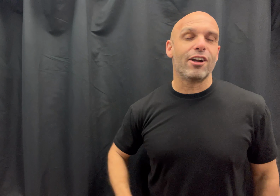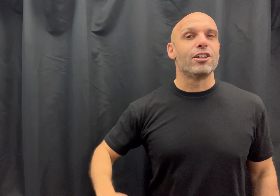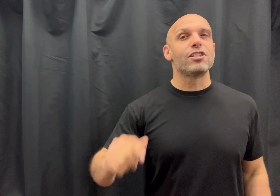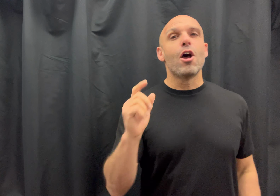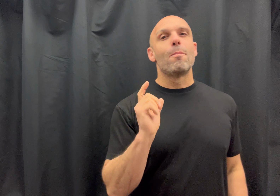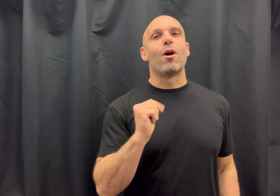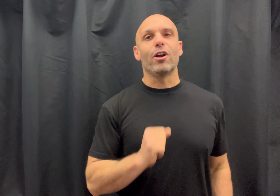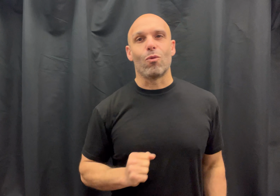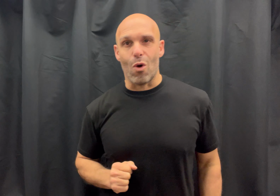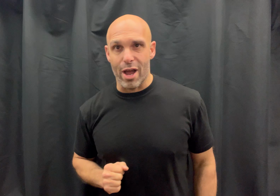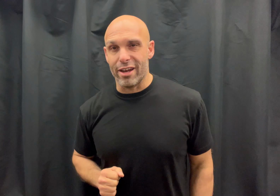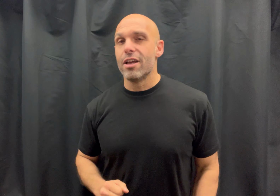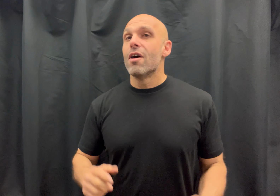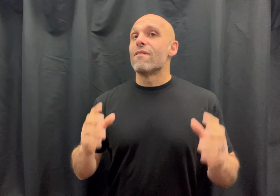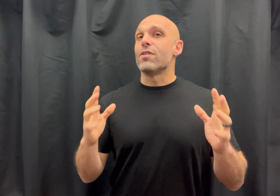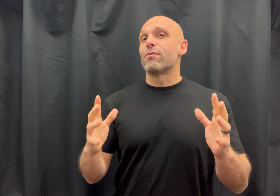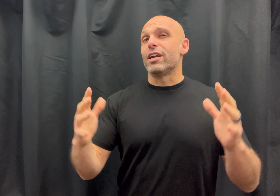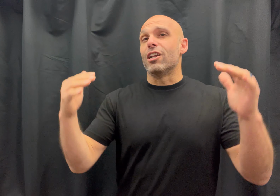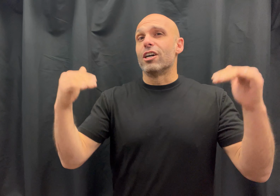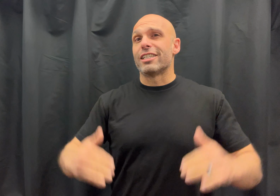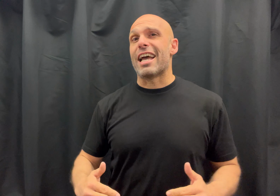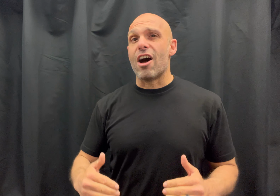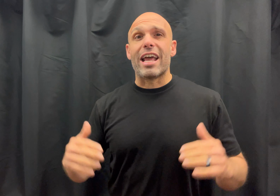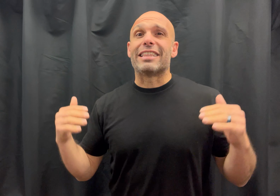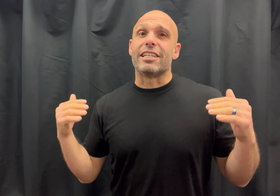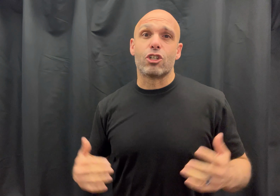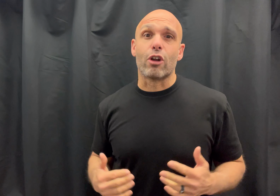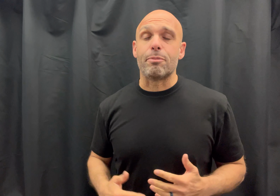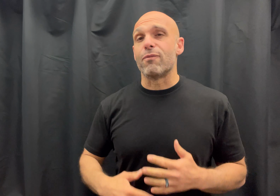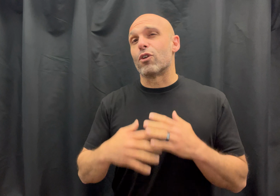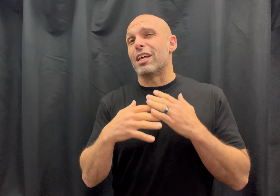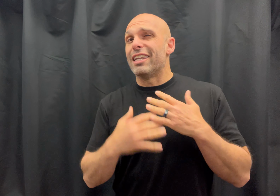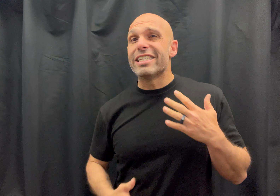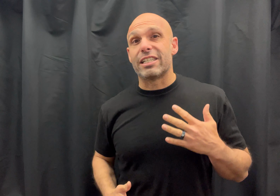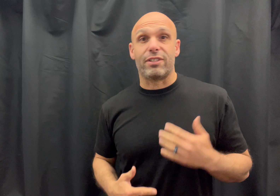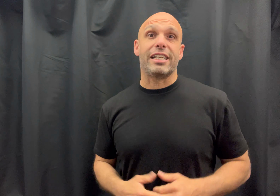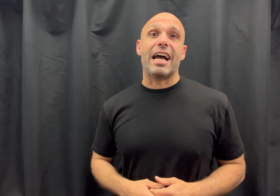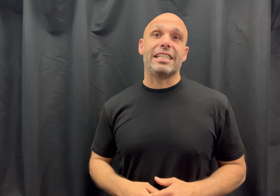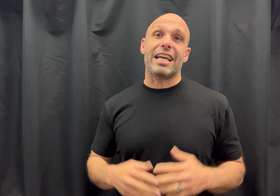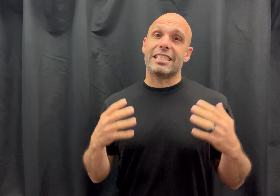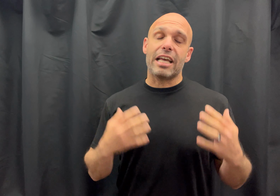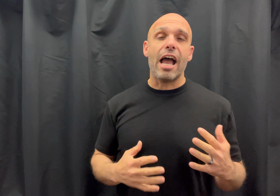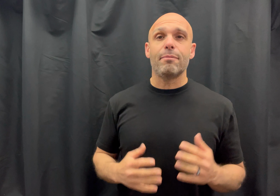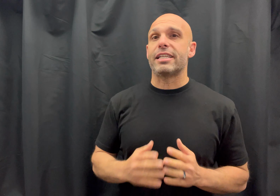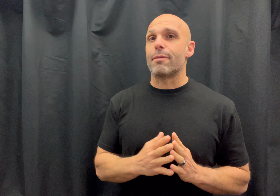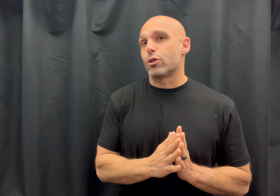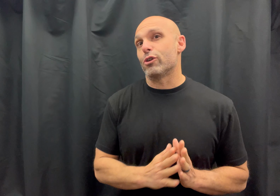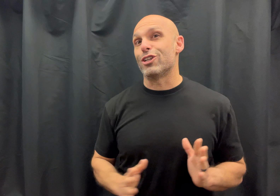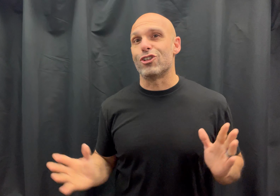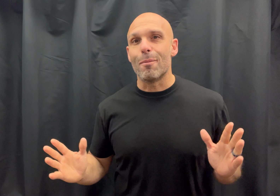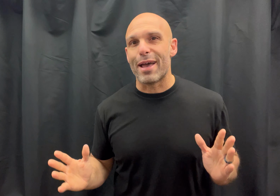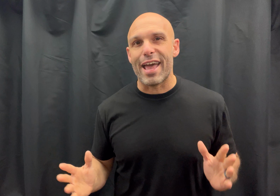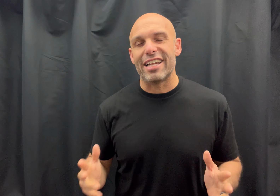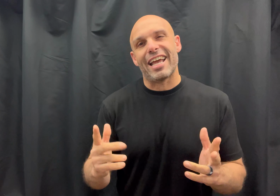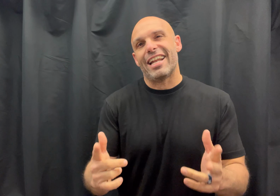manners, part 1. Feel free to look down at the description for the list of signs and timestamps so you can jump ahead to any signs